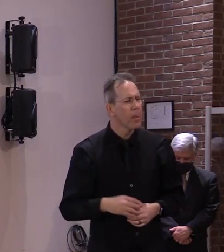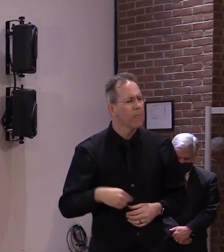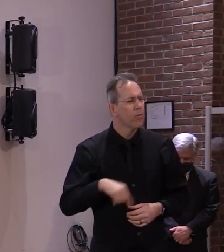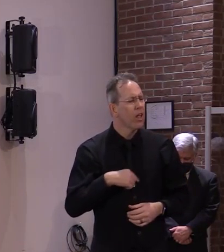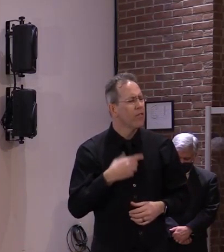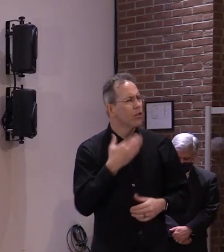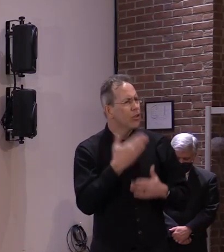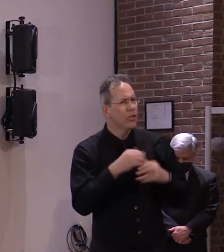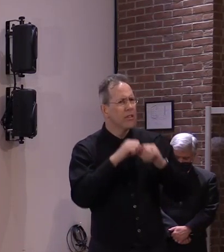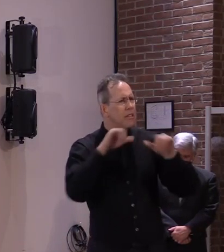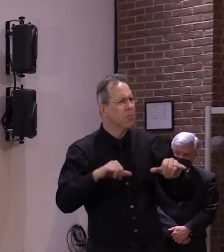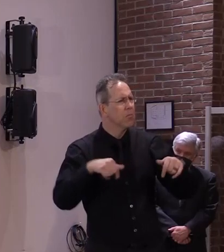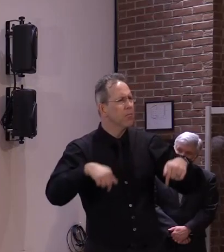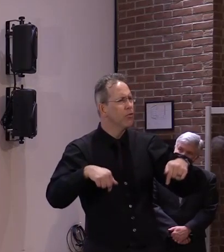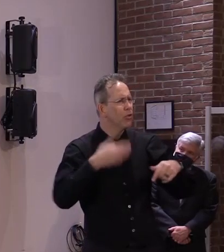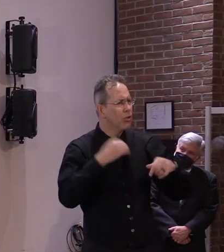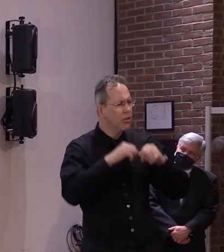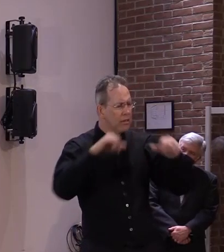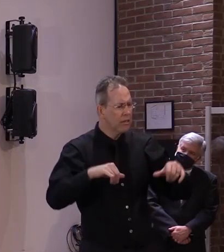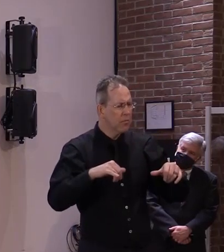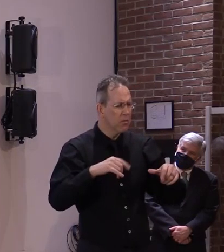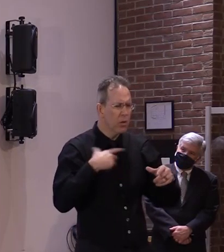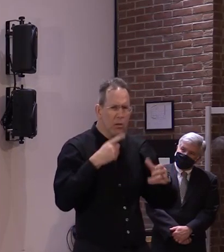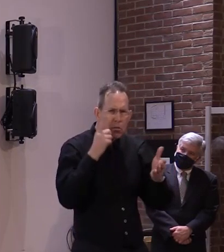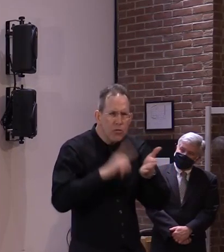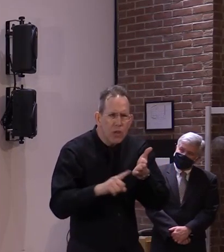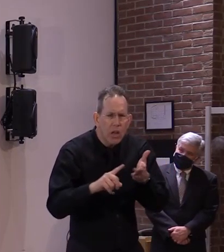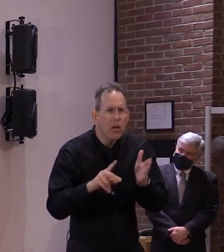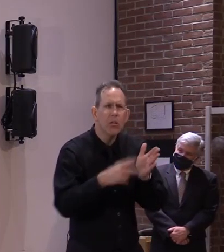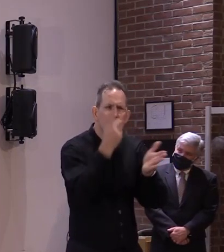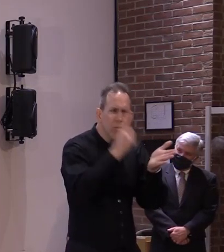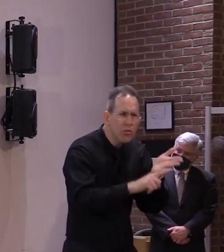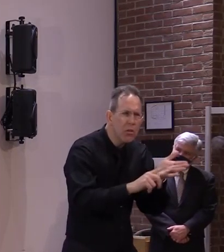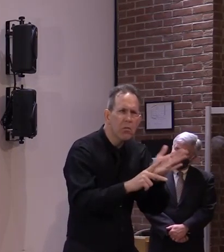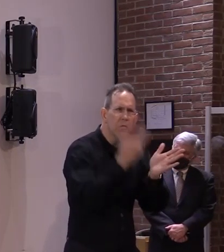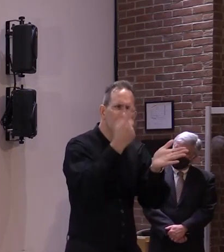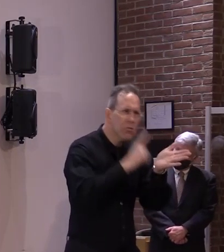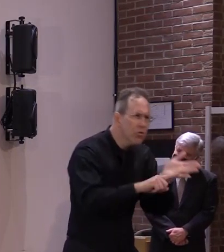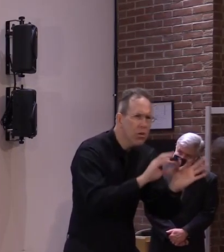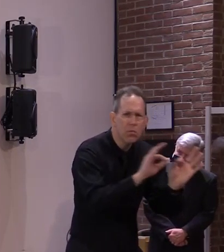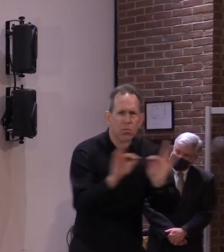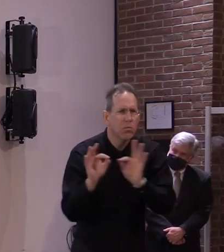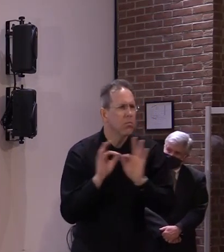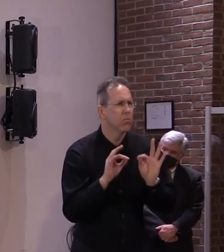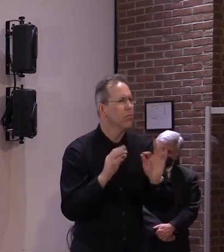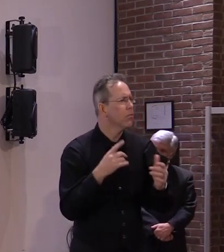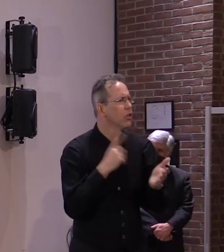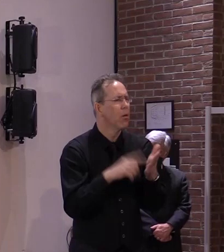And frankly, I can say we've had no reason to hide any numbers.